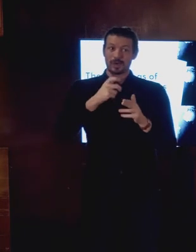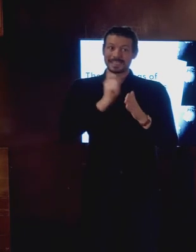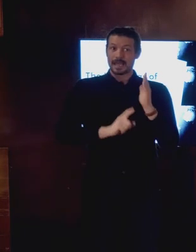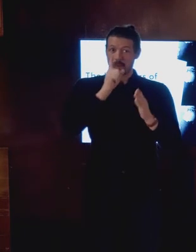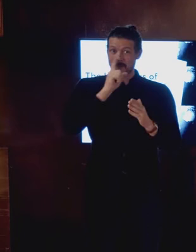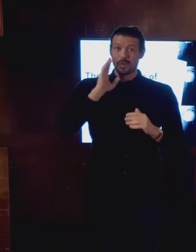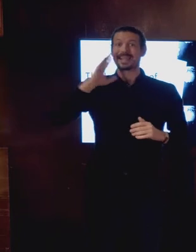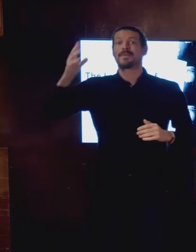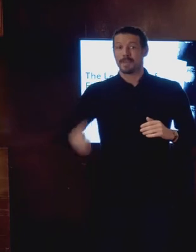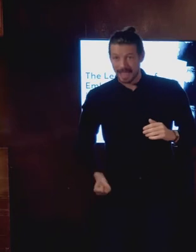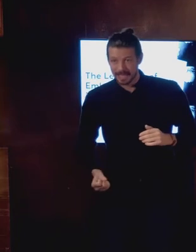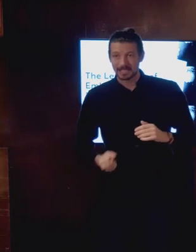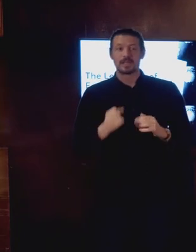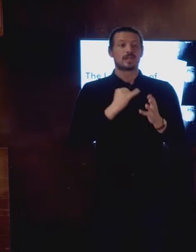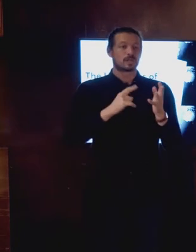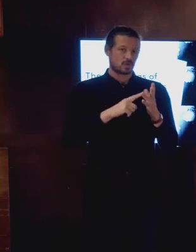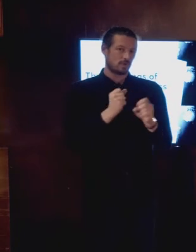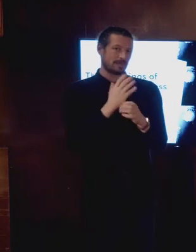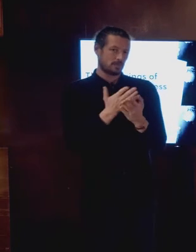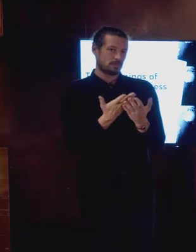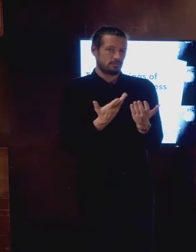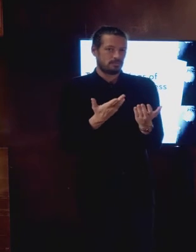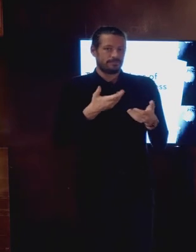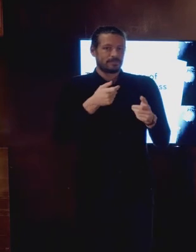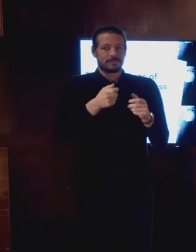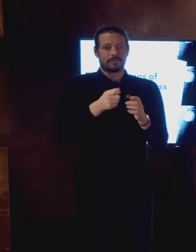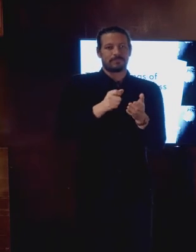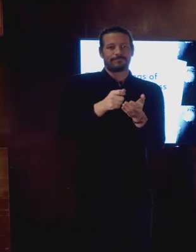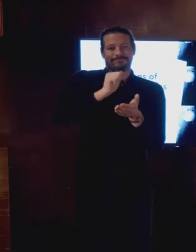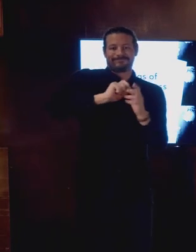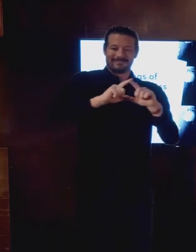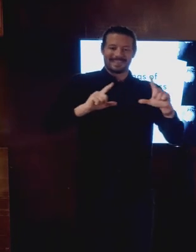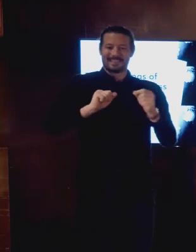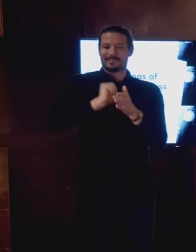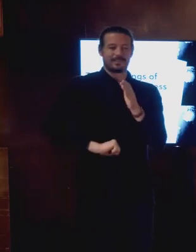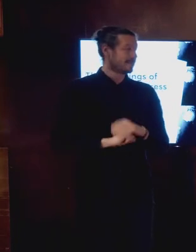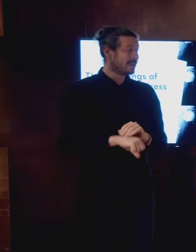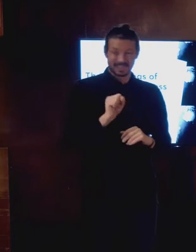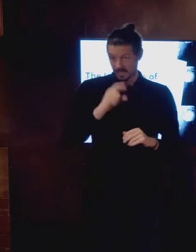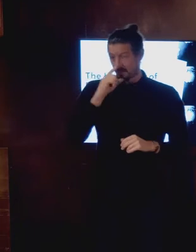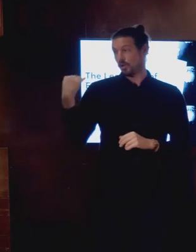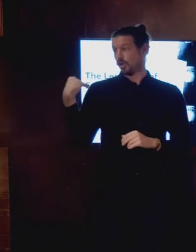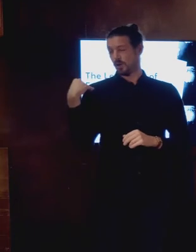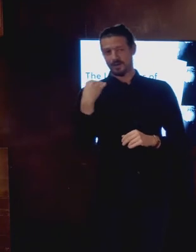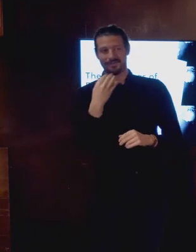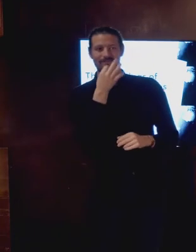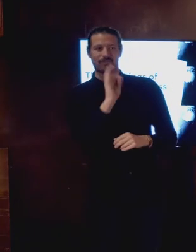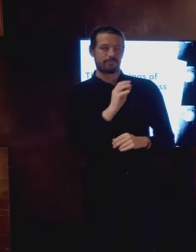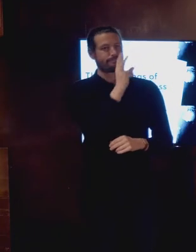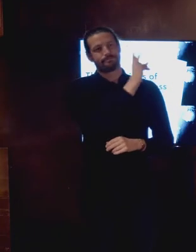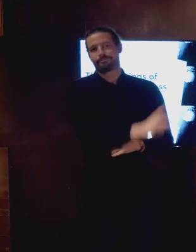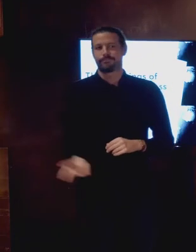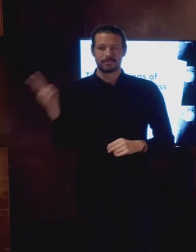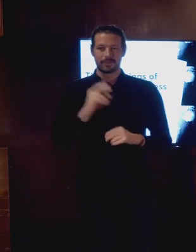make sure your event is a paid thing. Yeah, you'd be surprised how many times we get asked to do things for absolutely nobody. Yeah, that's a